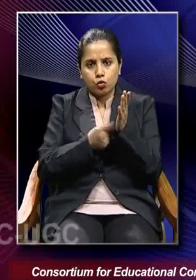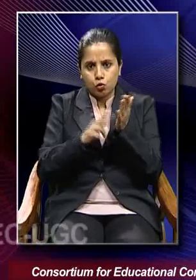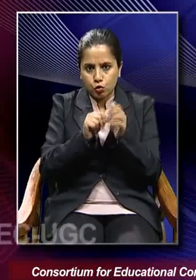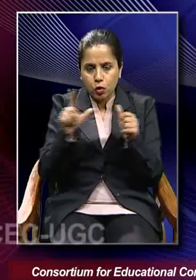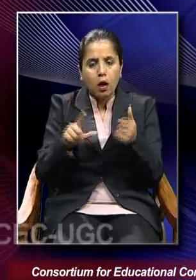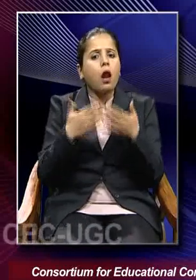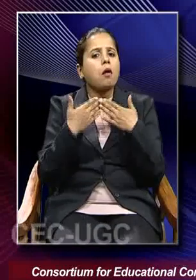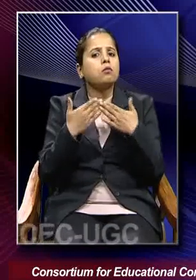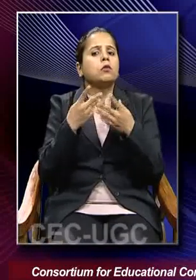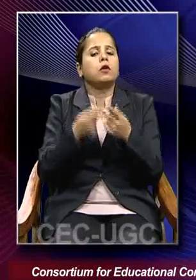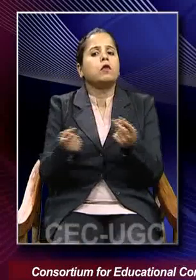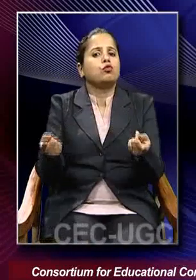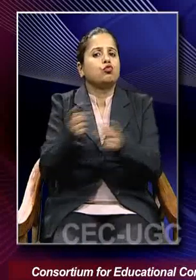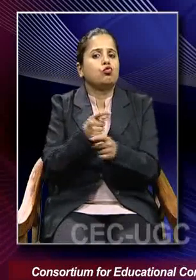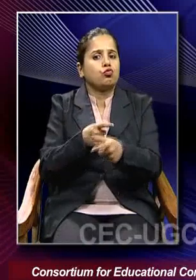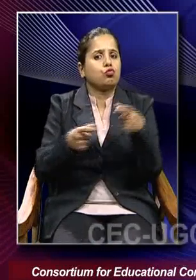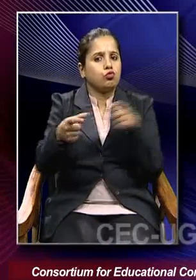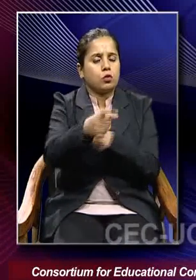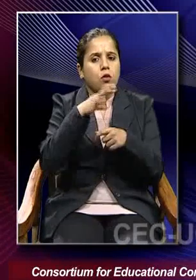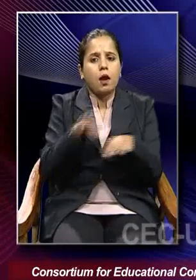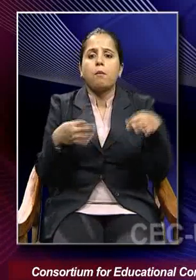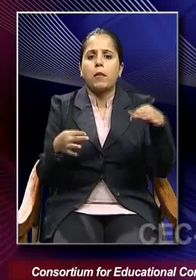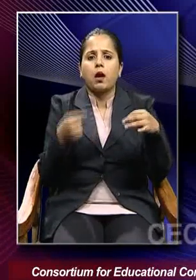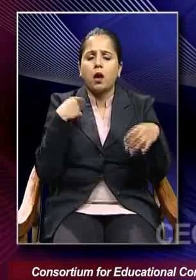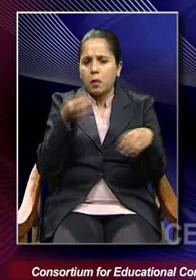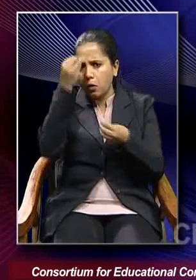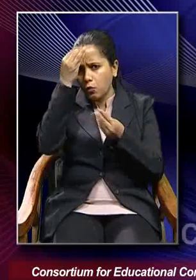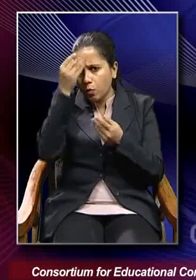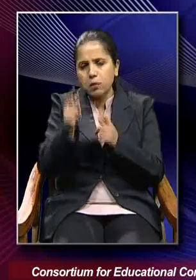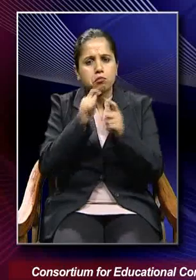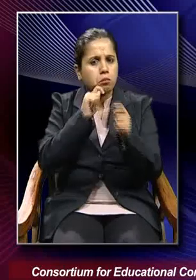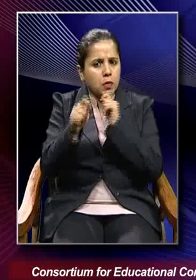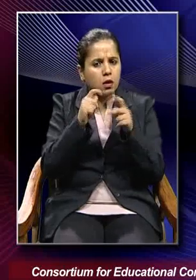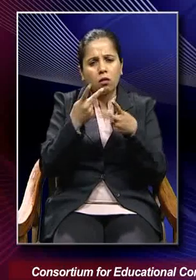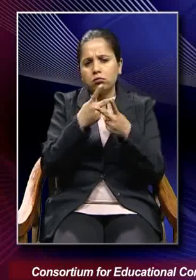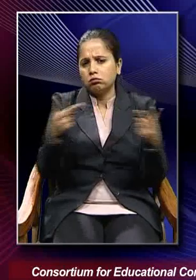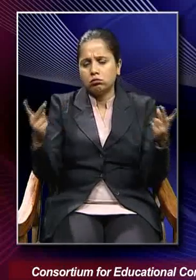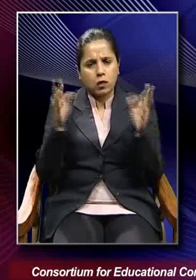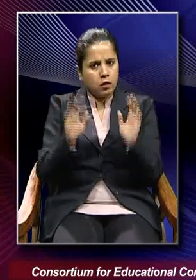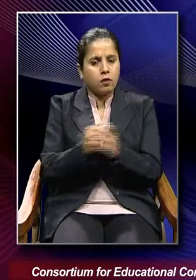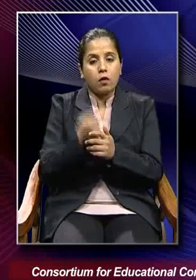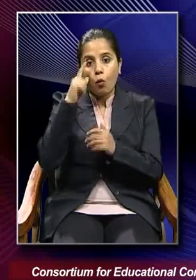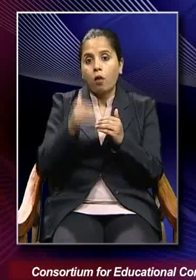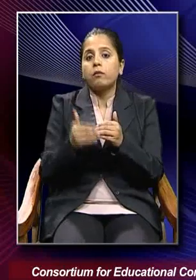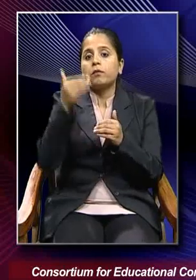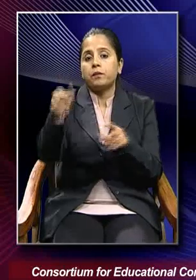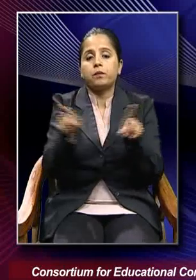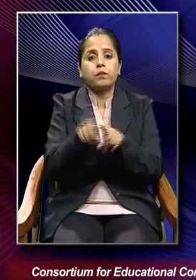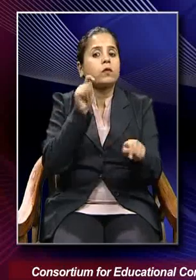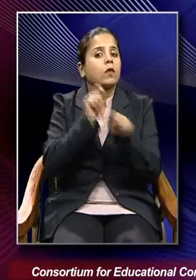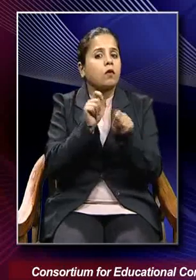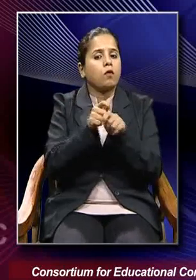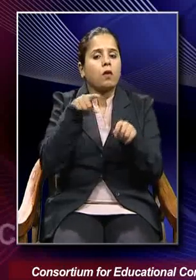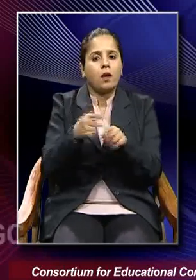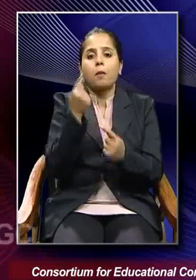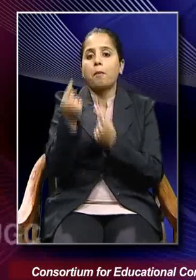academic exchange, paper based on information, media, amongst others. Further, quoting from the work of